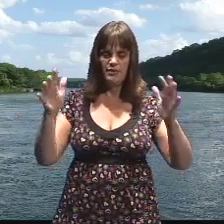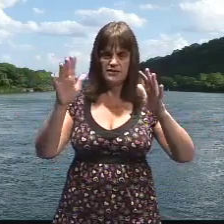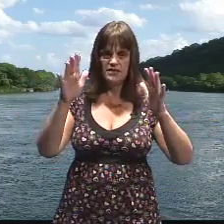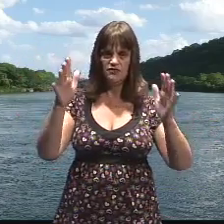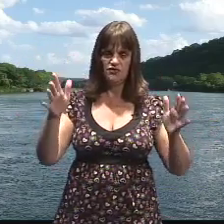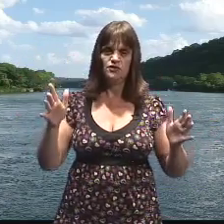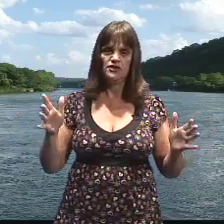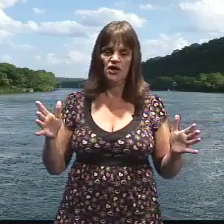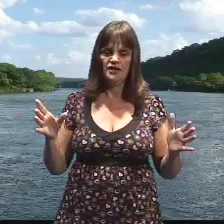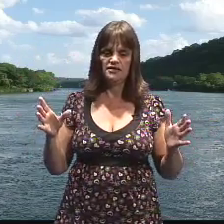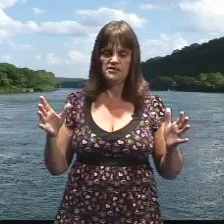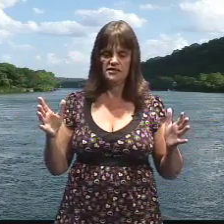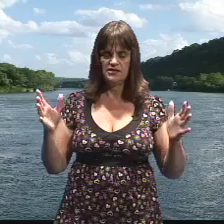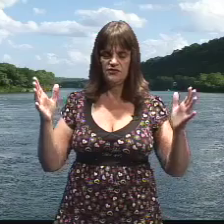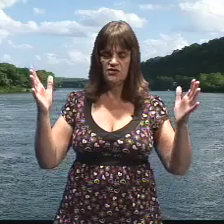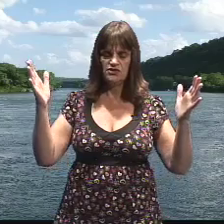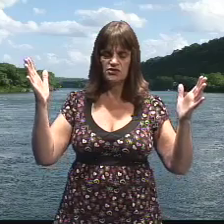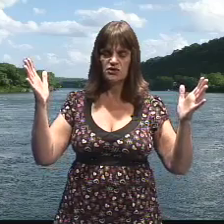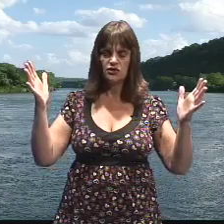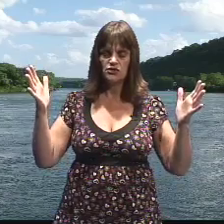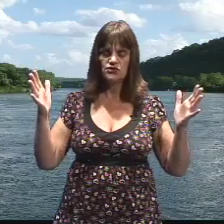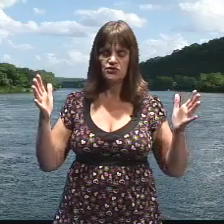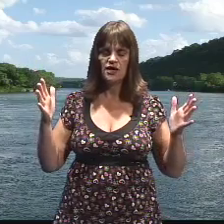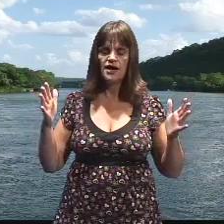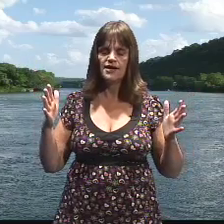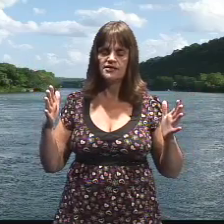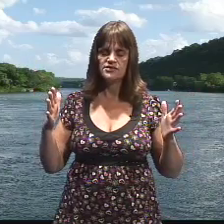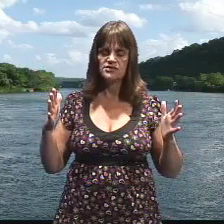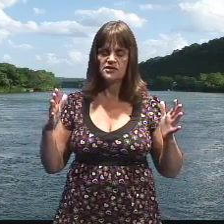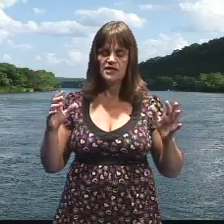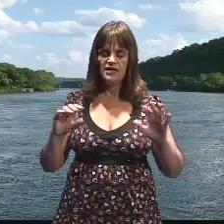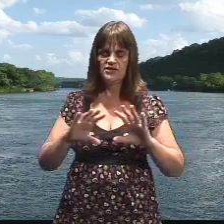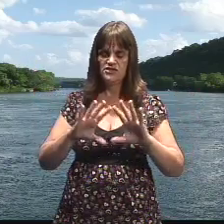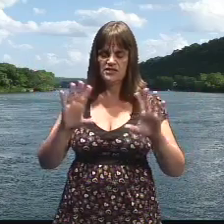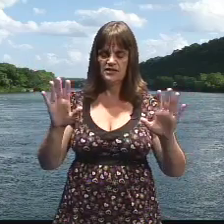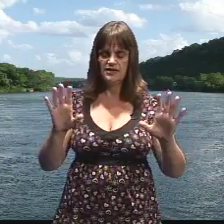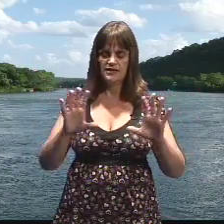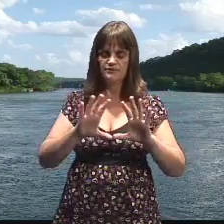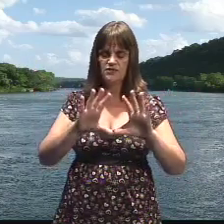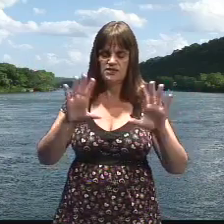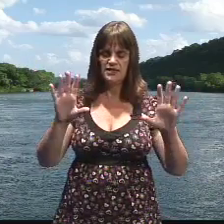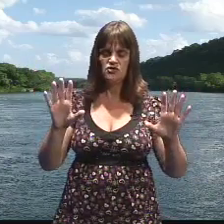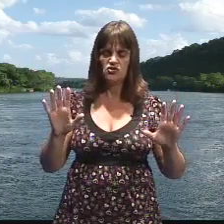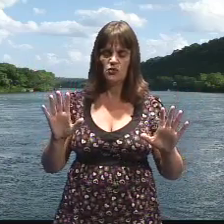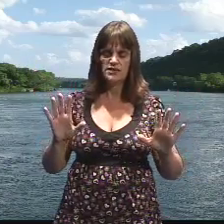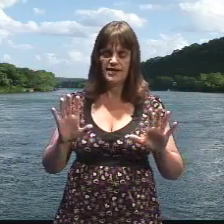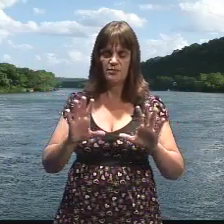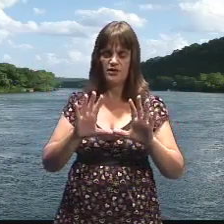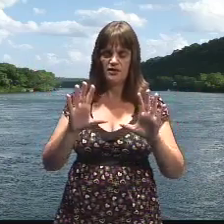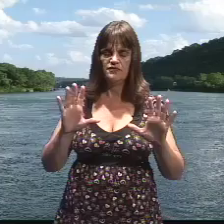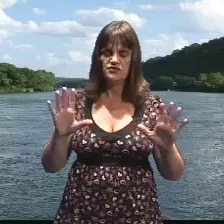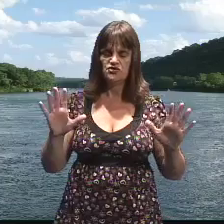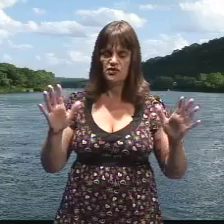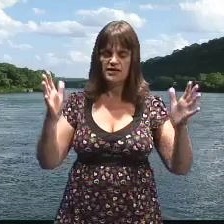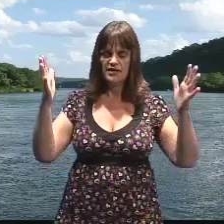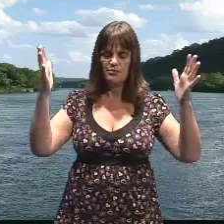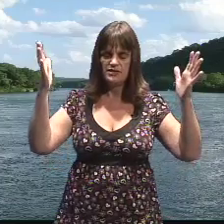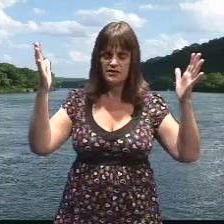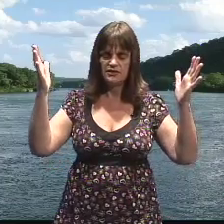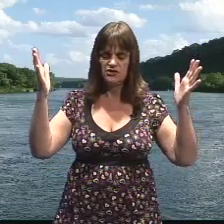best thing for you in the audience is if you can just close your eyes and just ignore what's happening on the screen and basically just